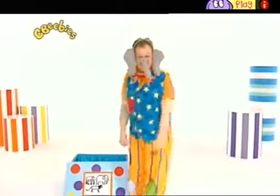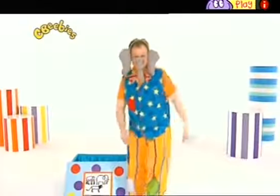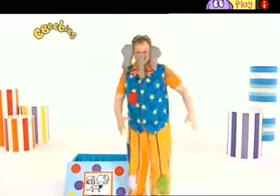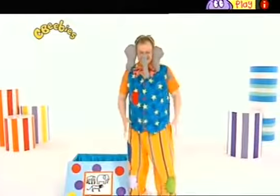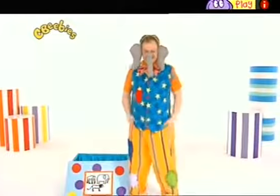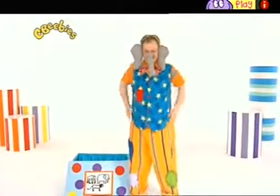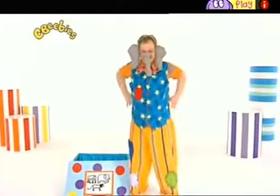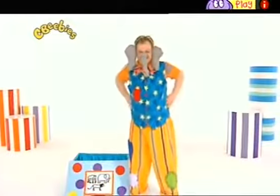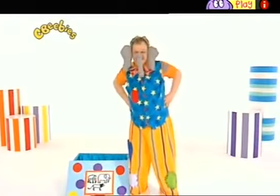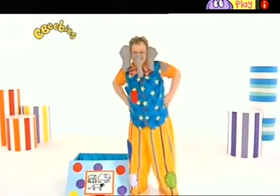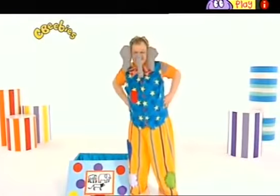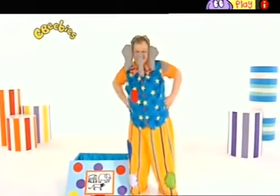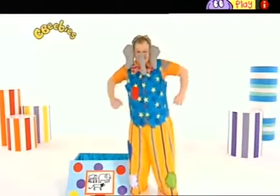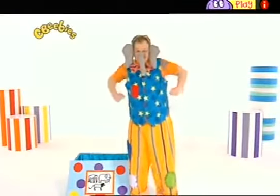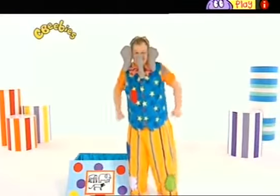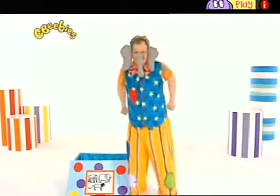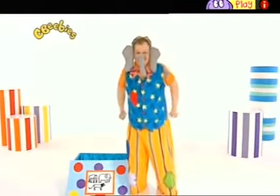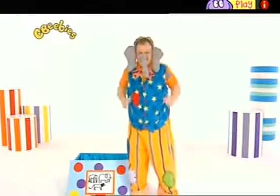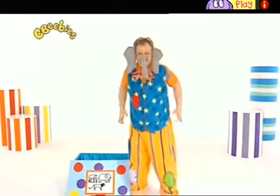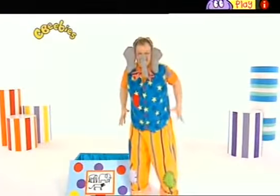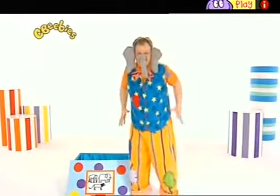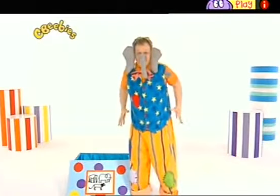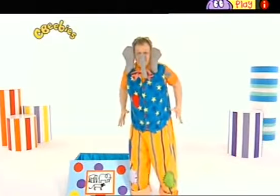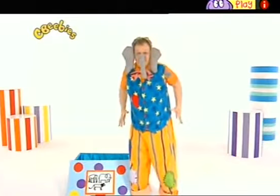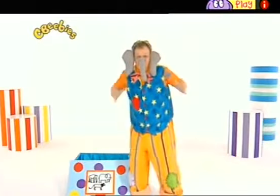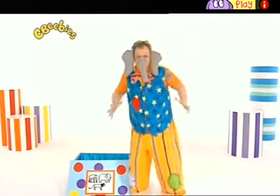That was fun. Look in the box again, Mr. Tumble.